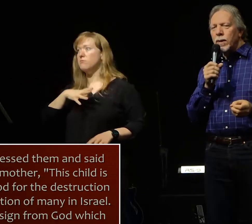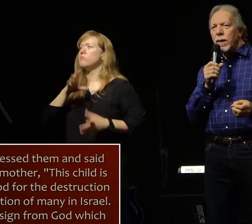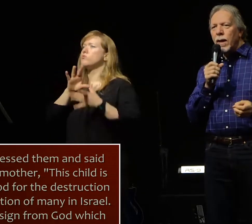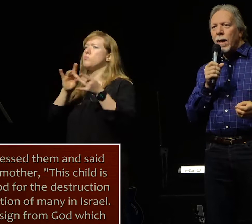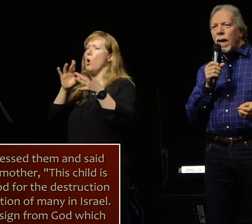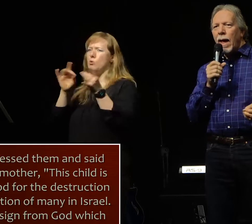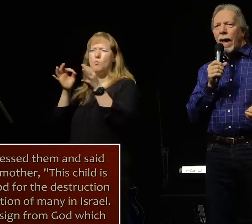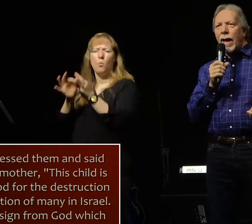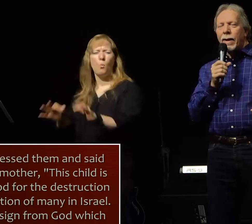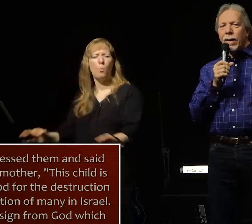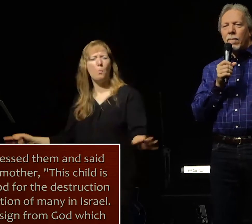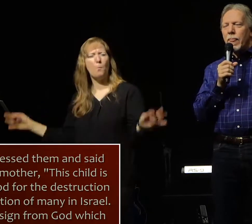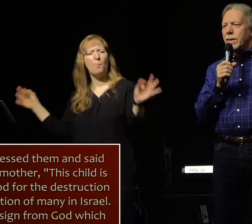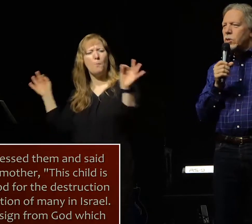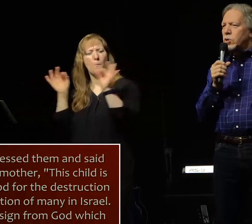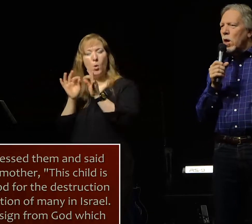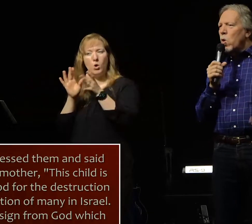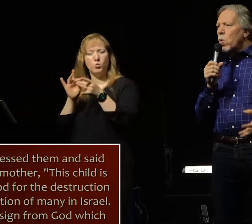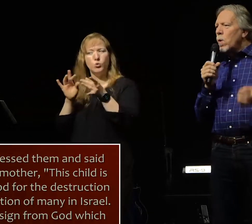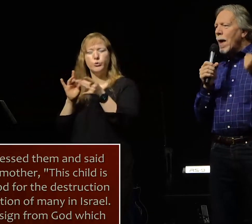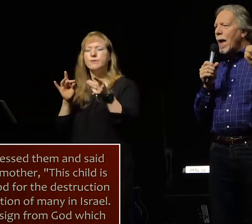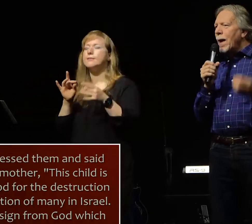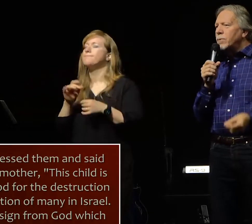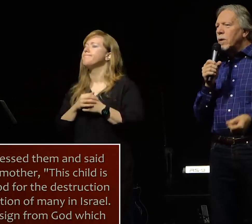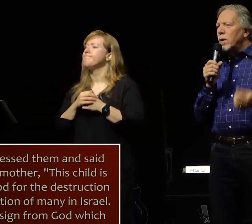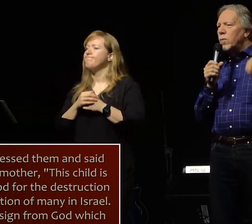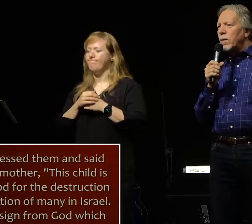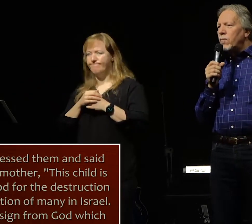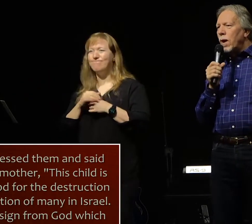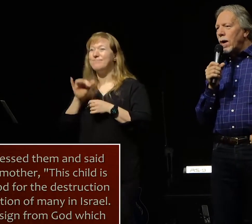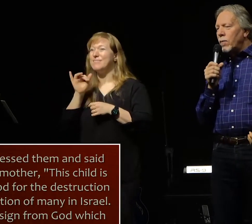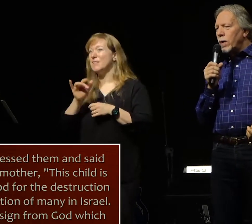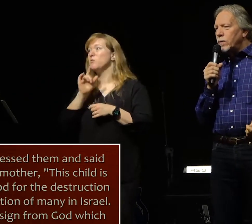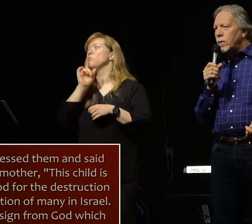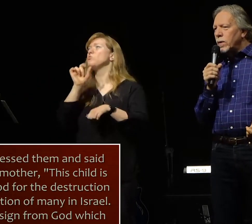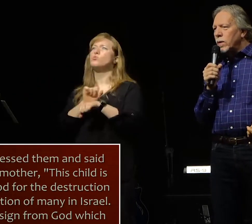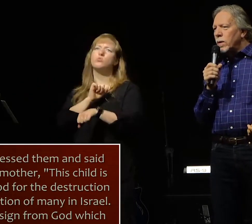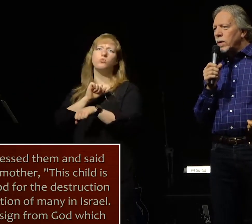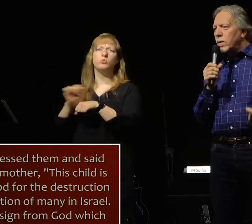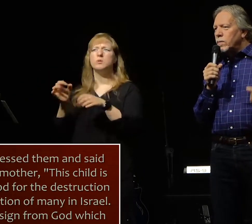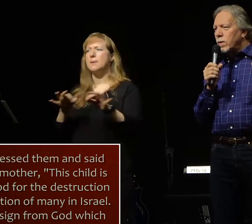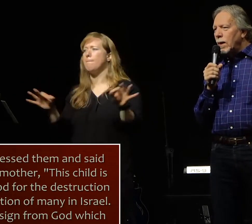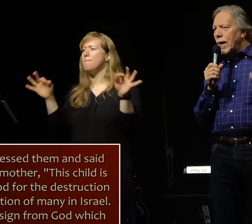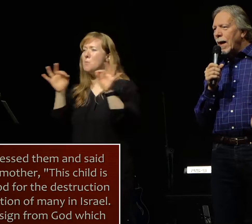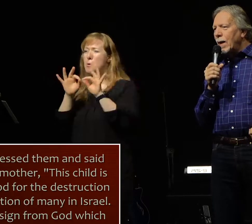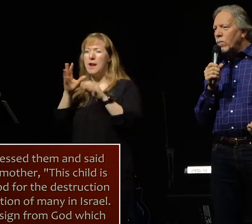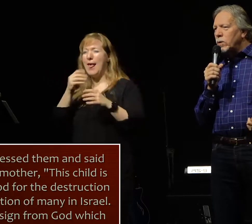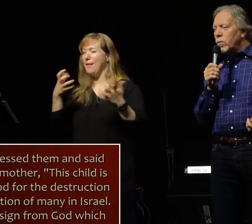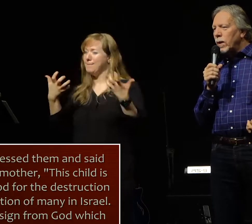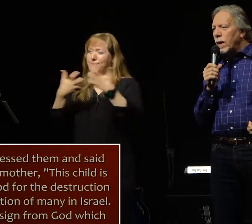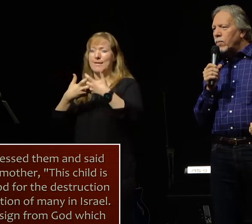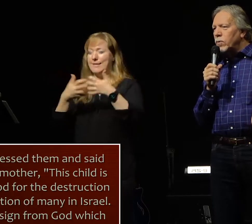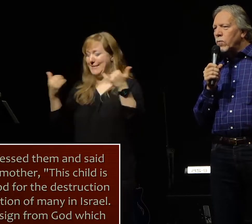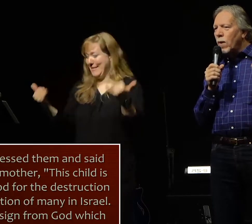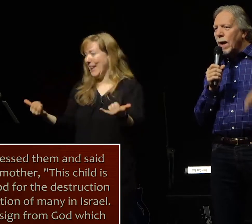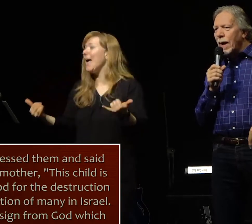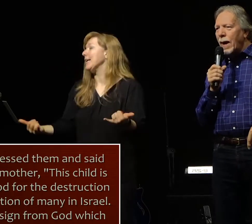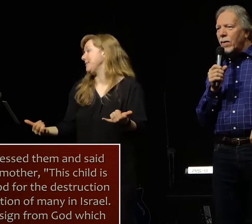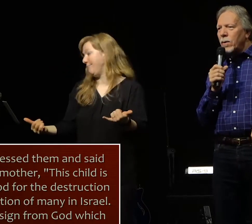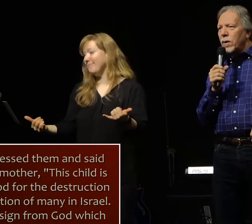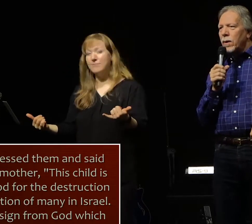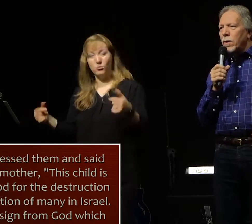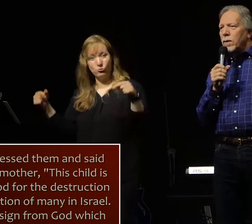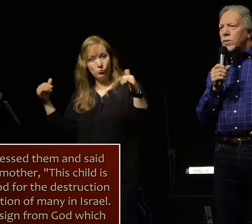words, and it's so absolutely relevant to the day in which we live, to right